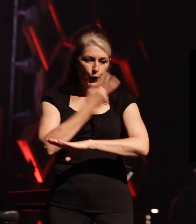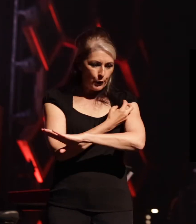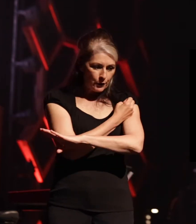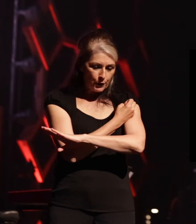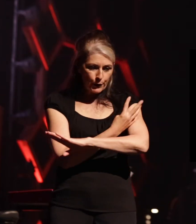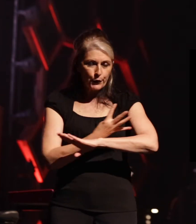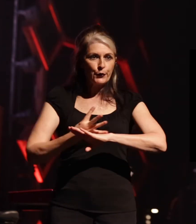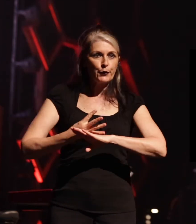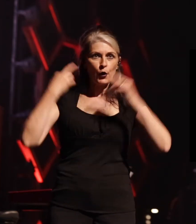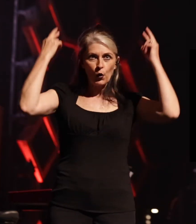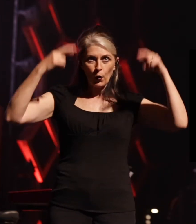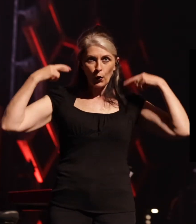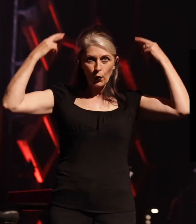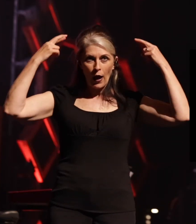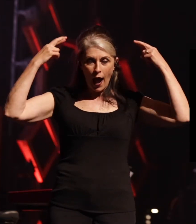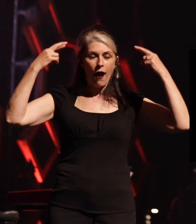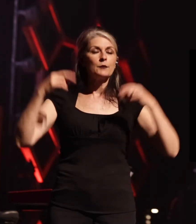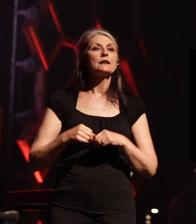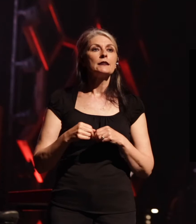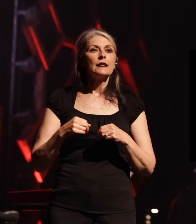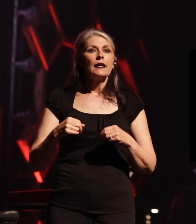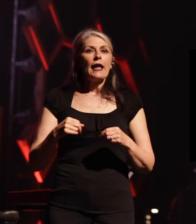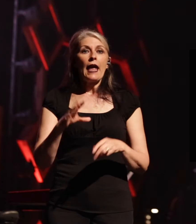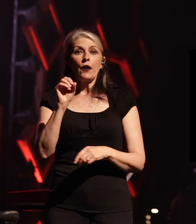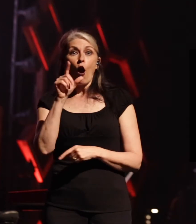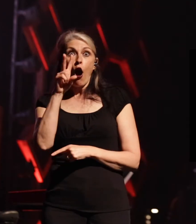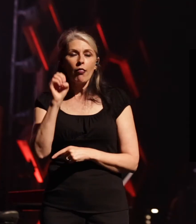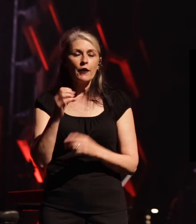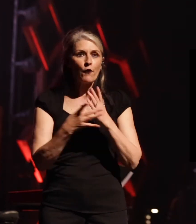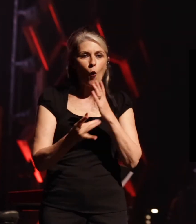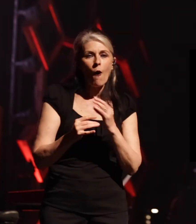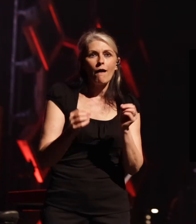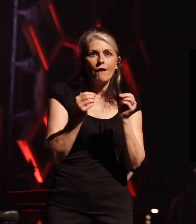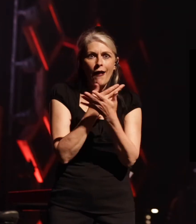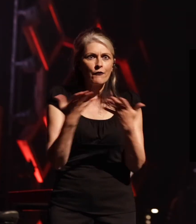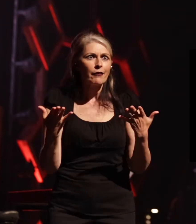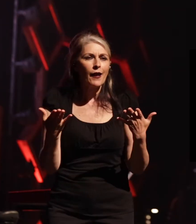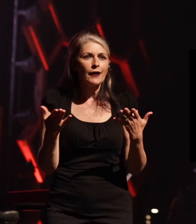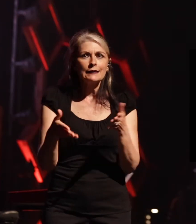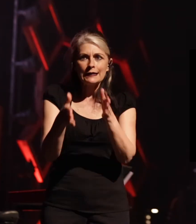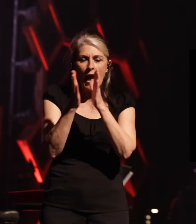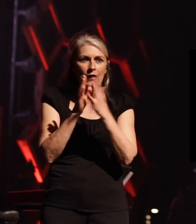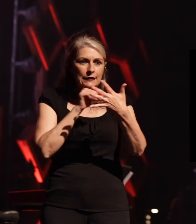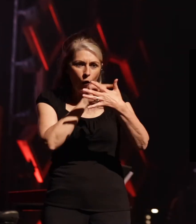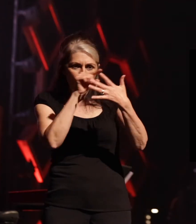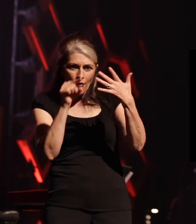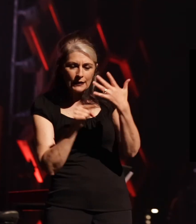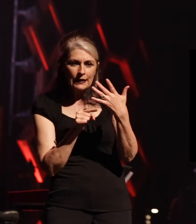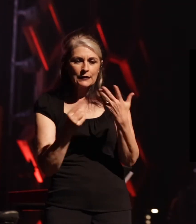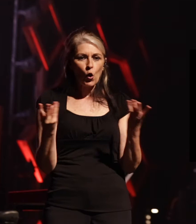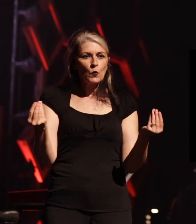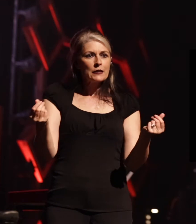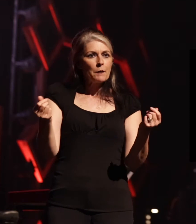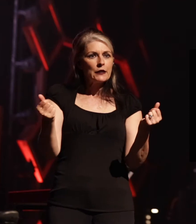olive oil, not vegetable oil, but olive oil. And all of these things that he's asking for, this offering, well, it's the materials that are going to be used